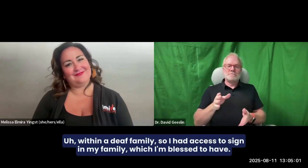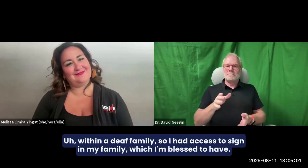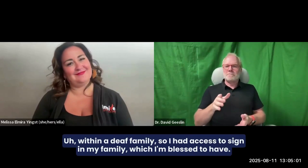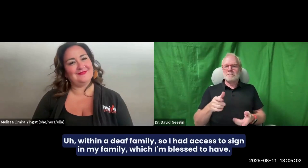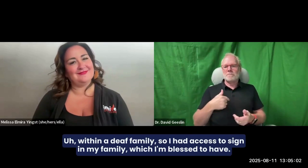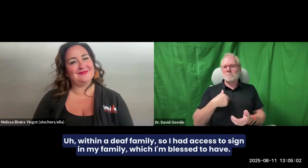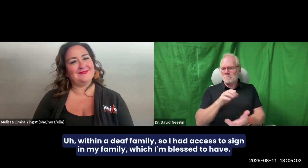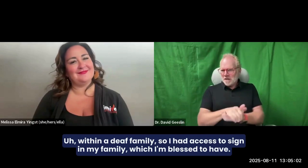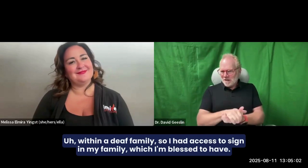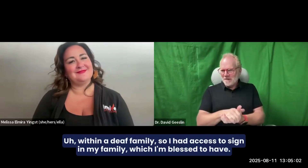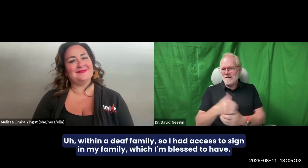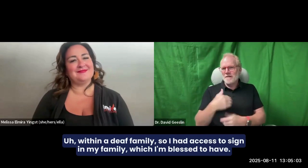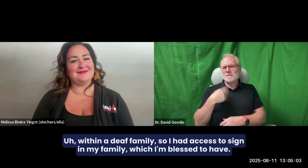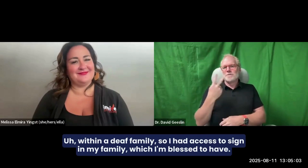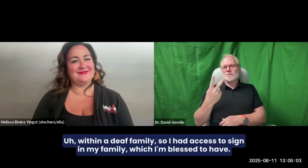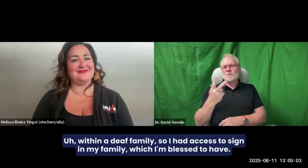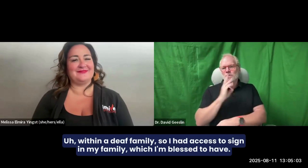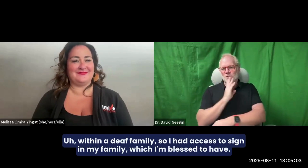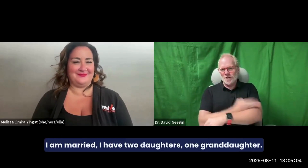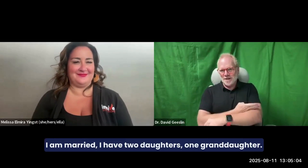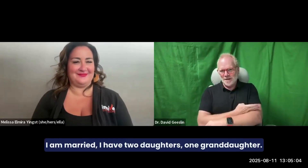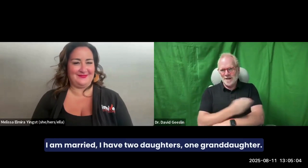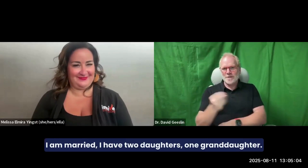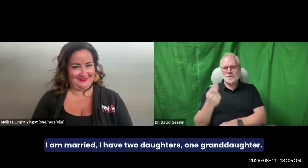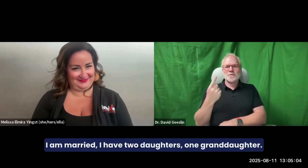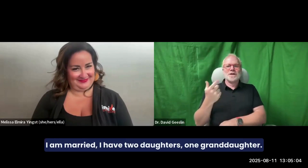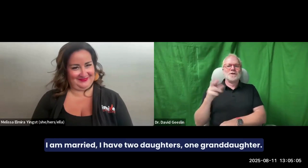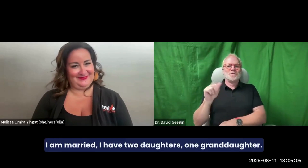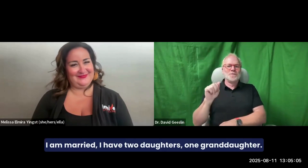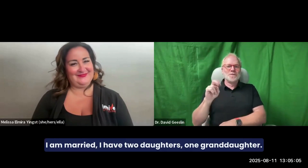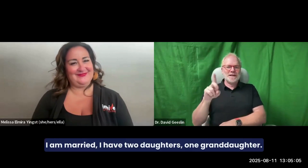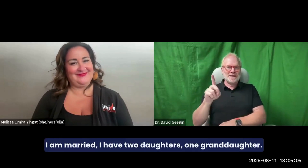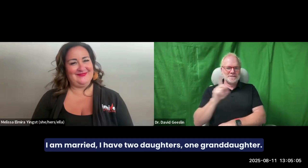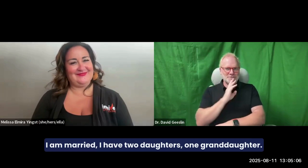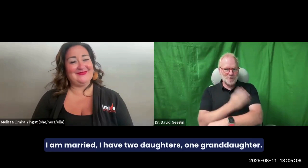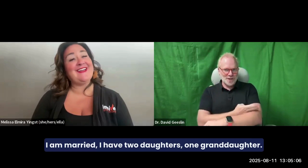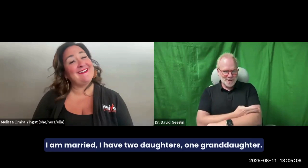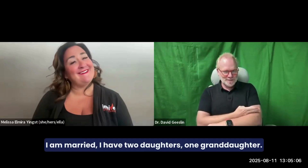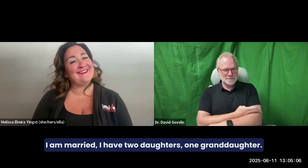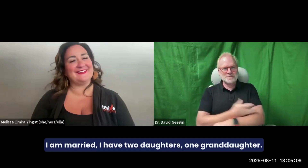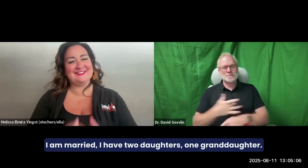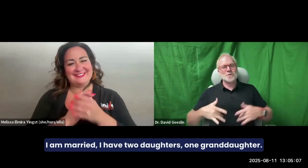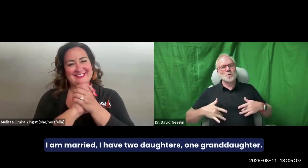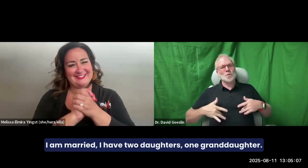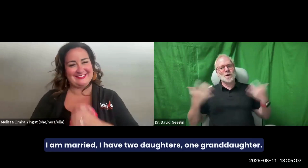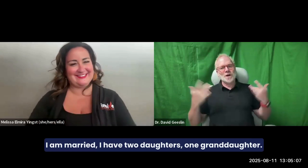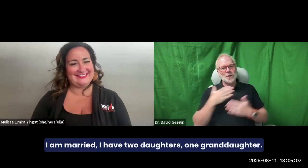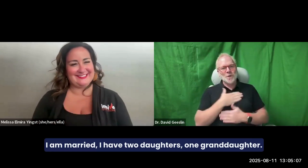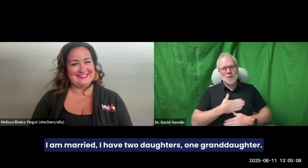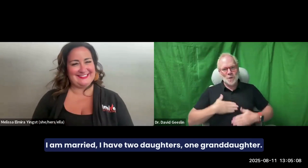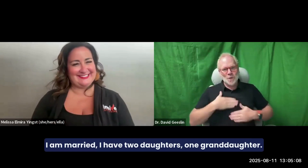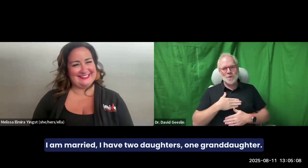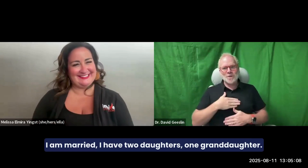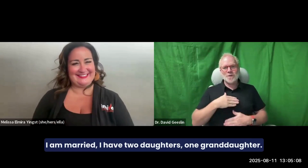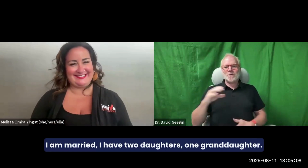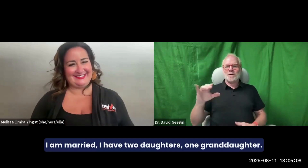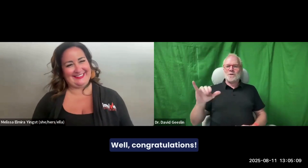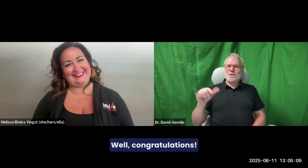to sign in my family, which I'm blessed to have. I am married. I have two daughters, one granddaughter.